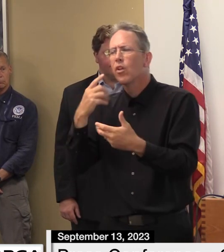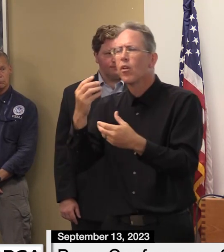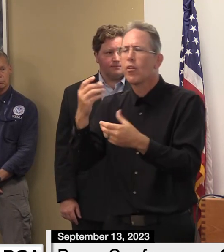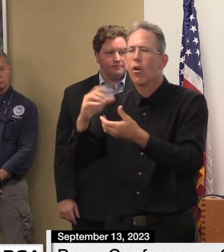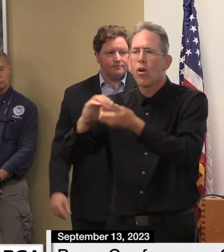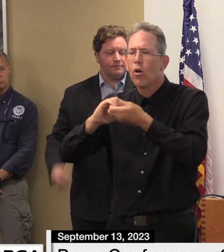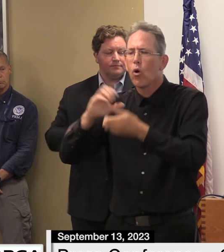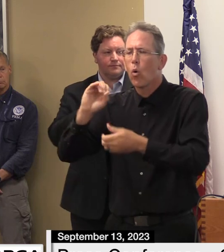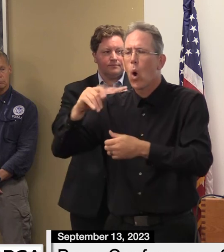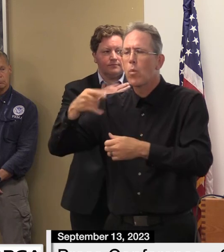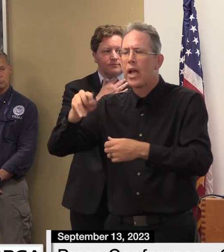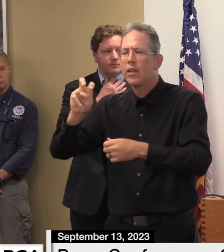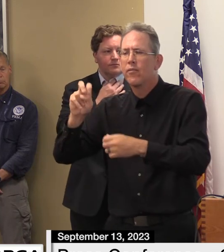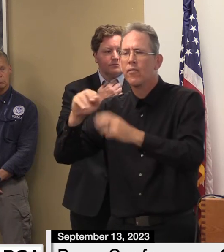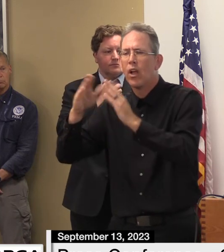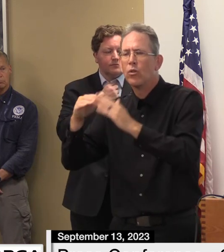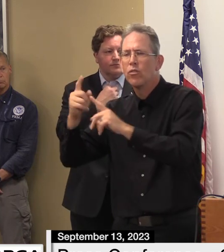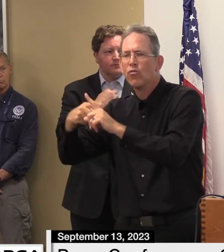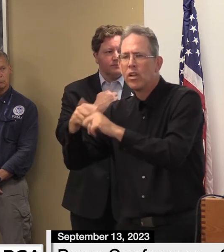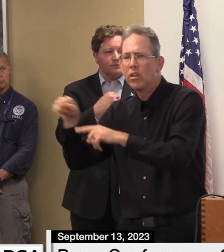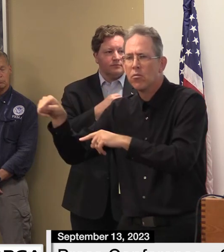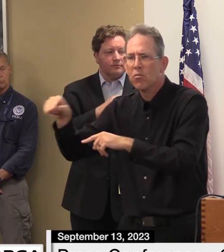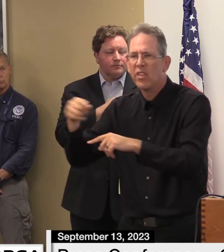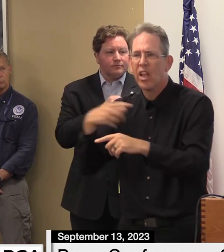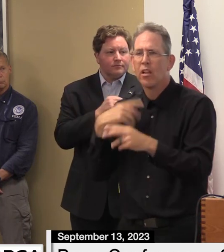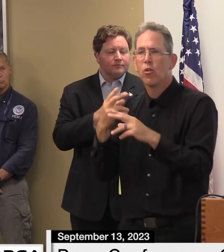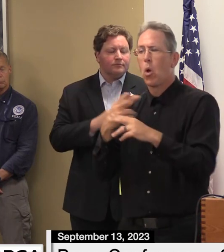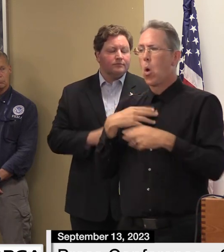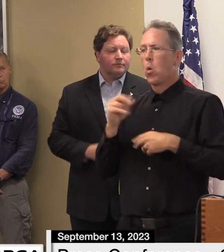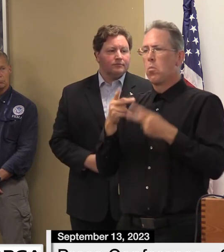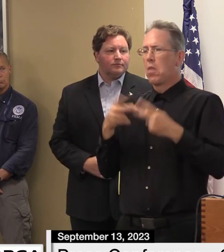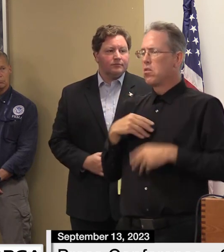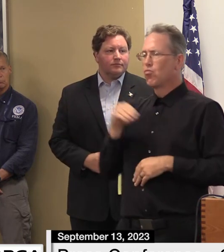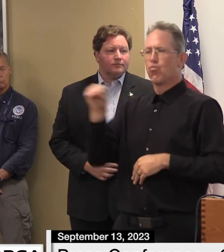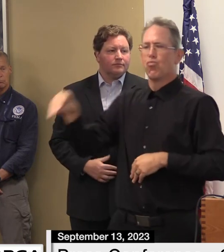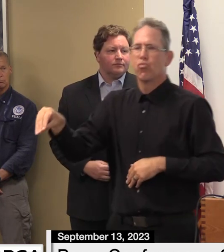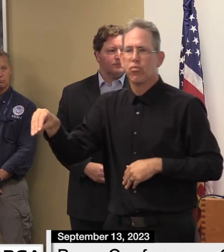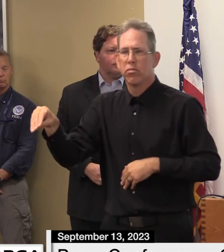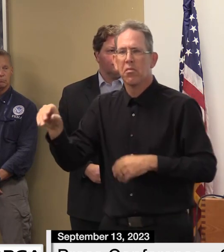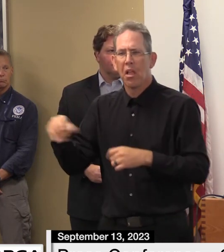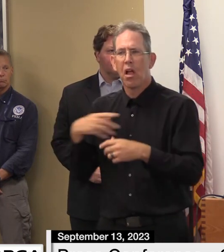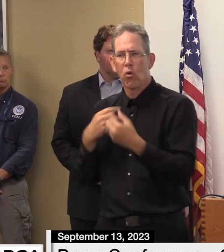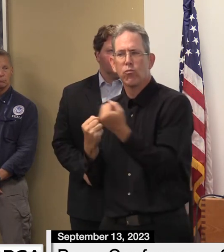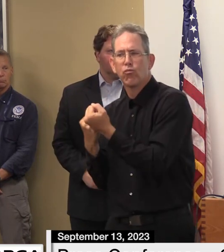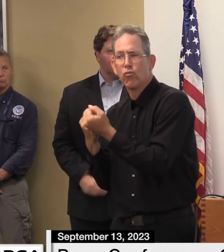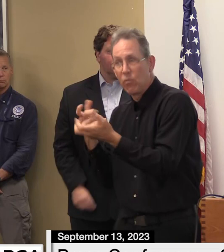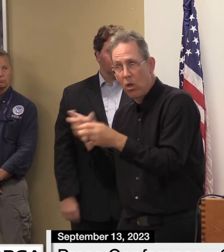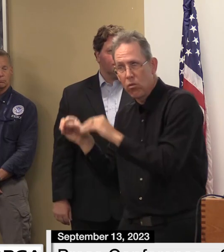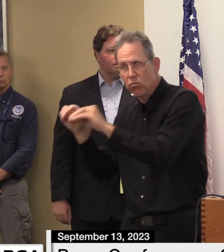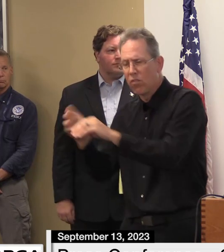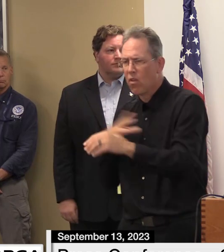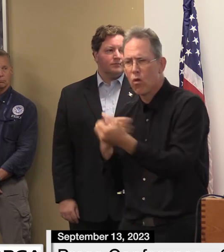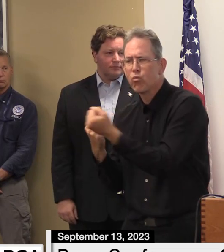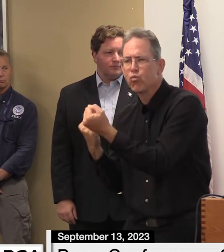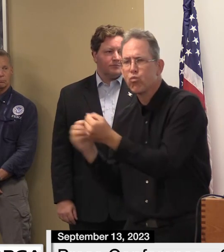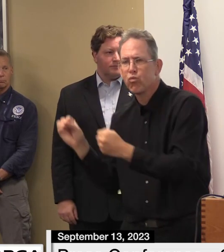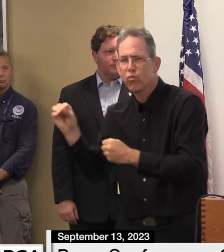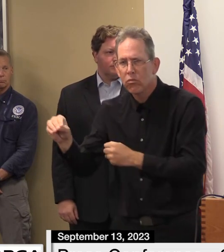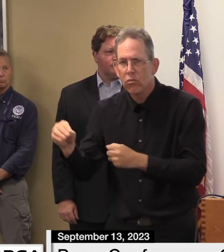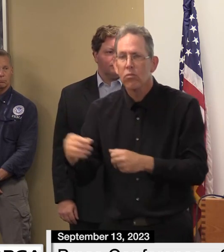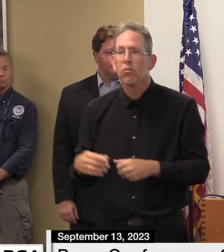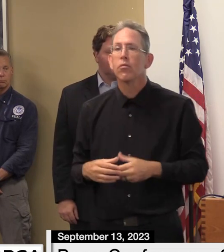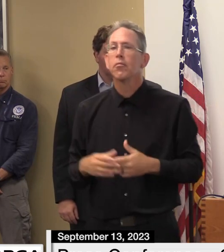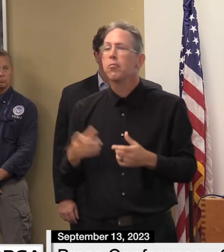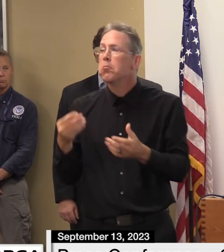we plan to support them with this investment as well. The money is going to be adaptable and